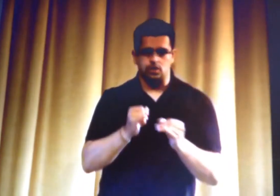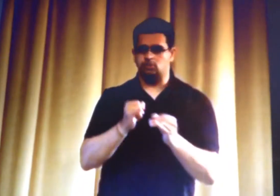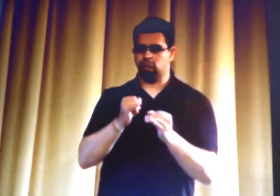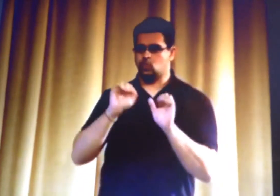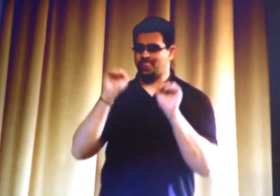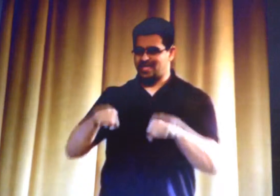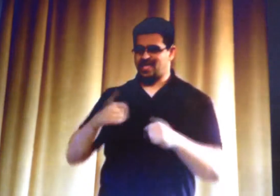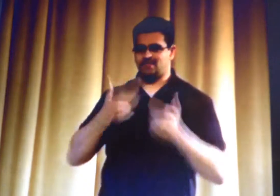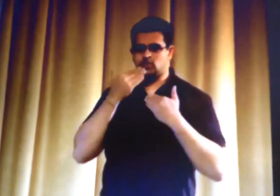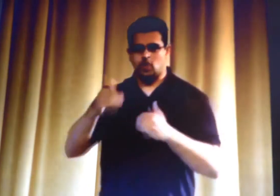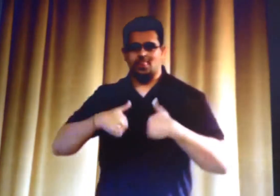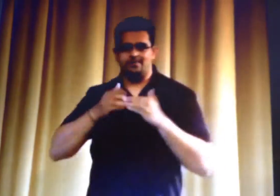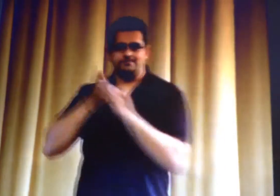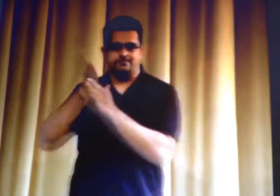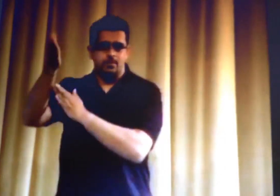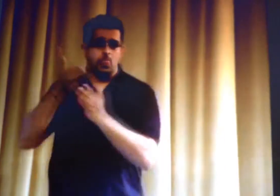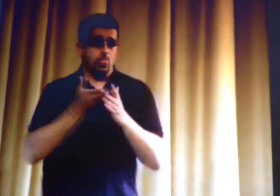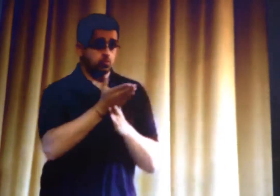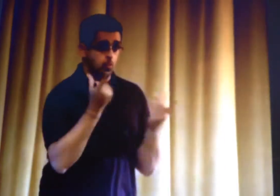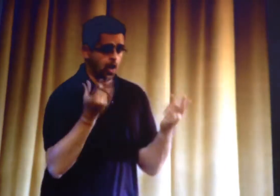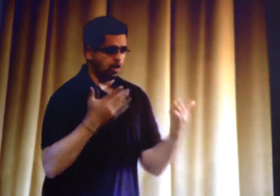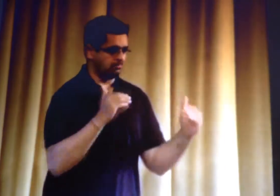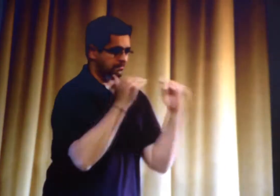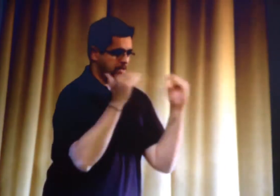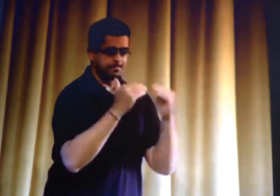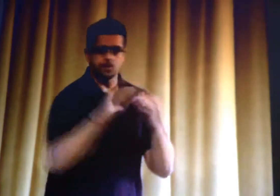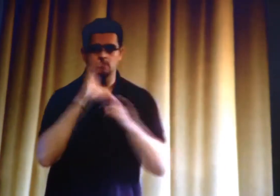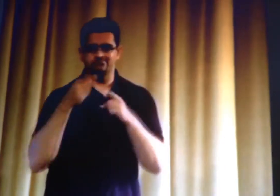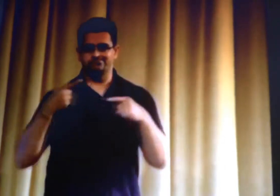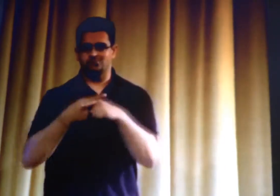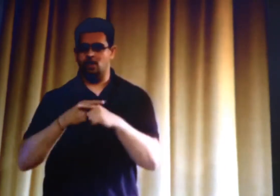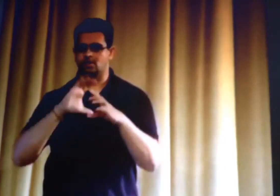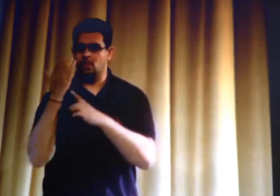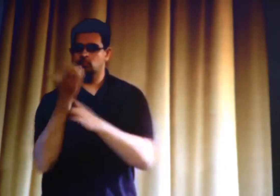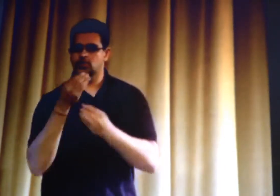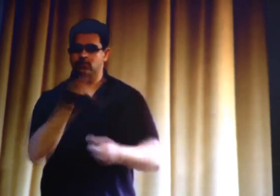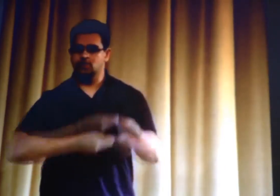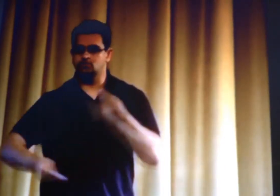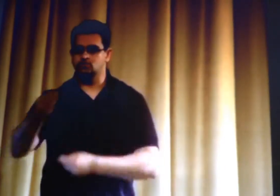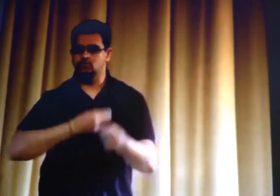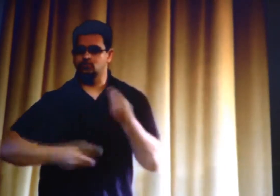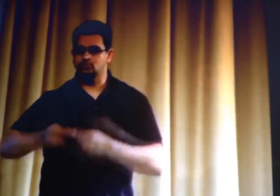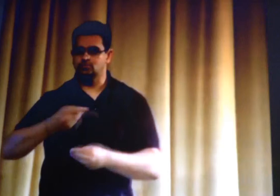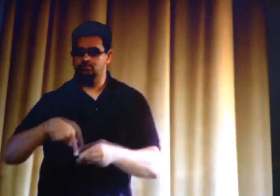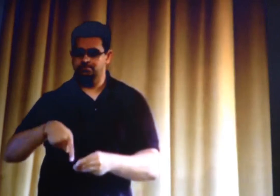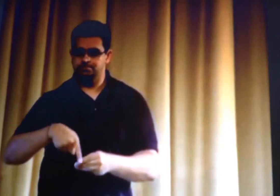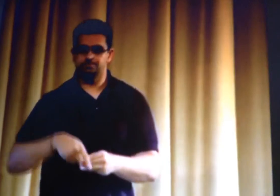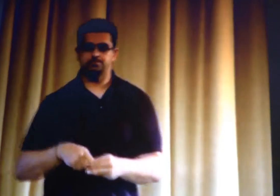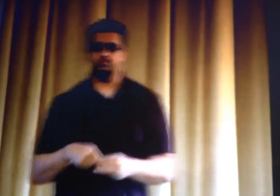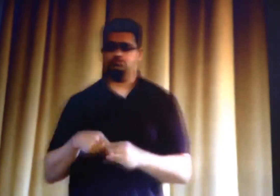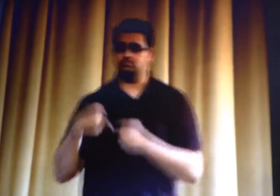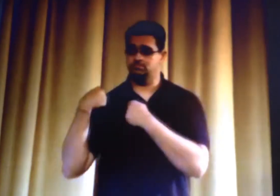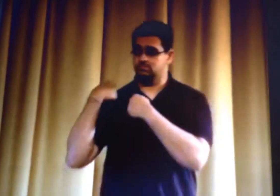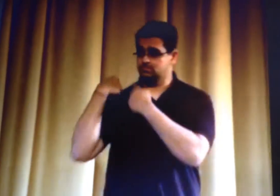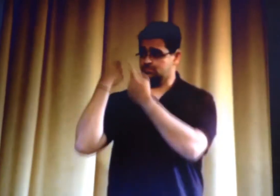This program was created to allow different opportunities for the deaf community. Where there